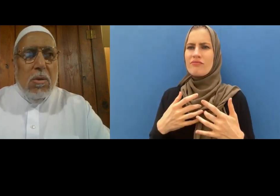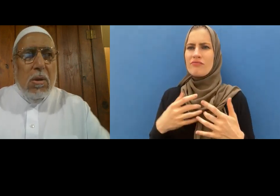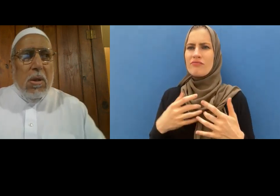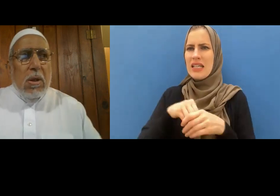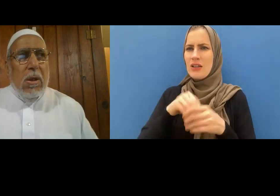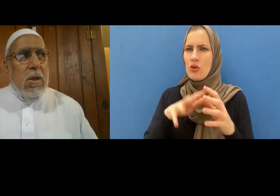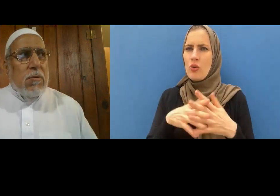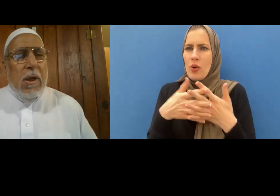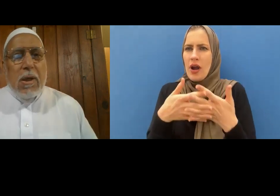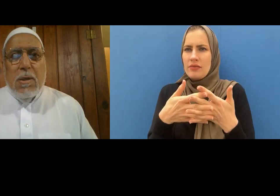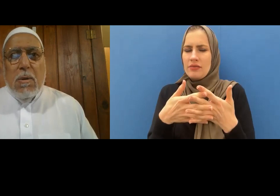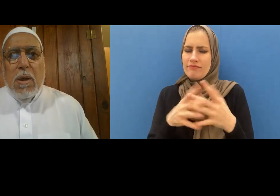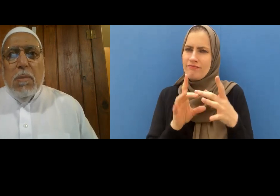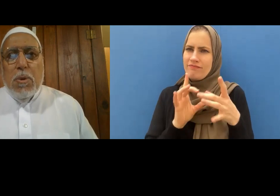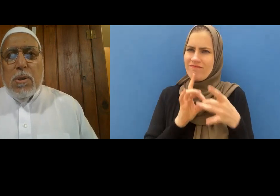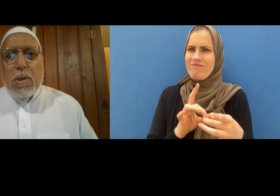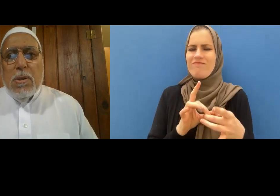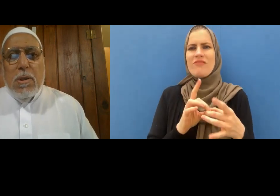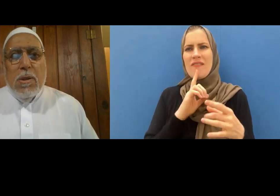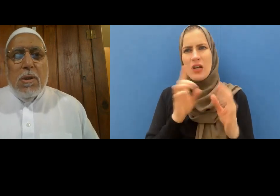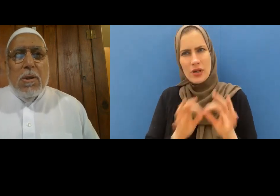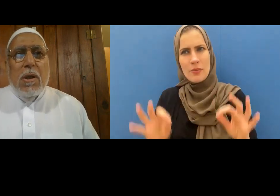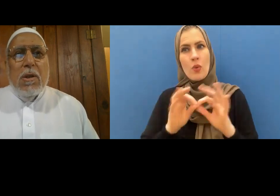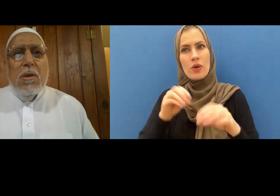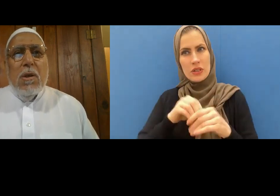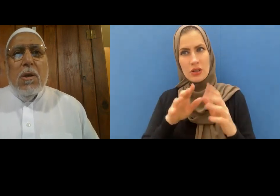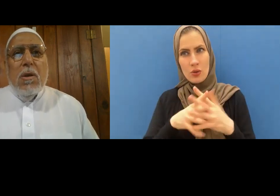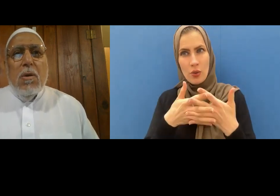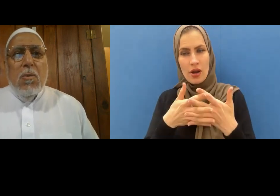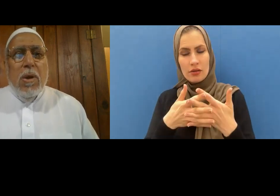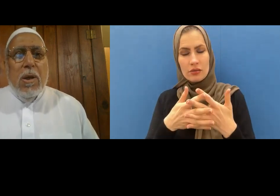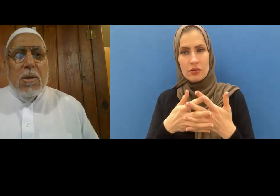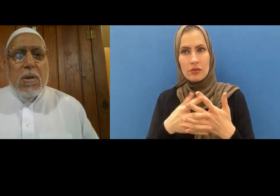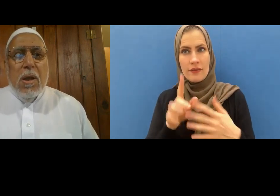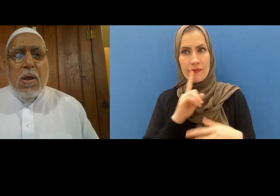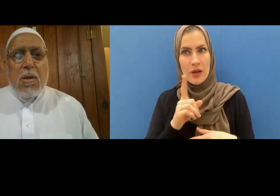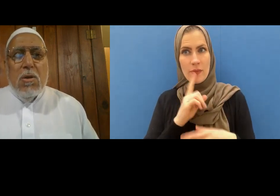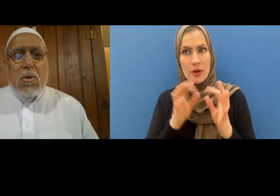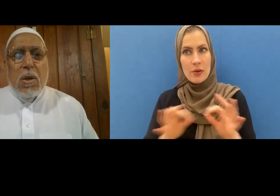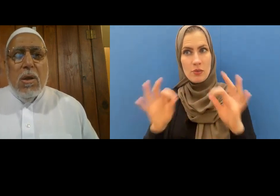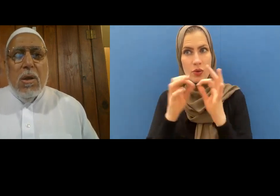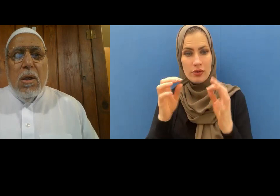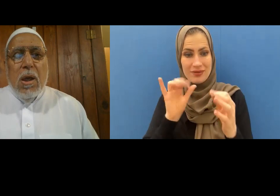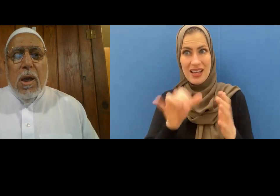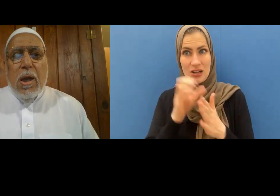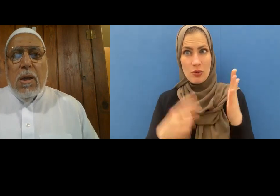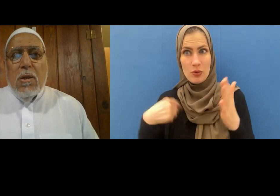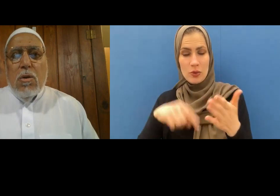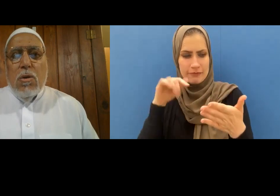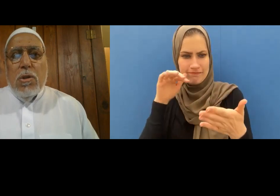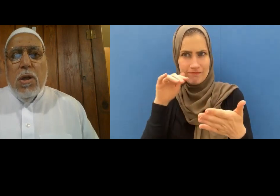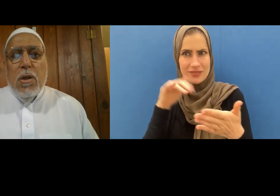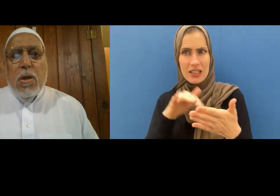So it is very important that we study this surah